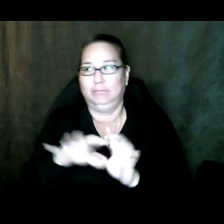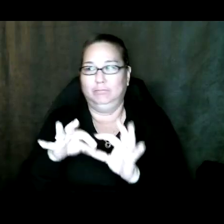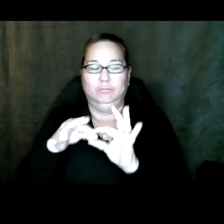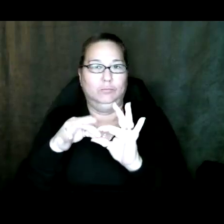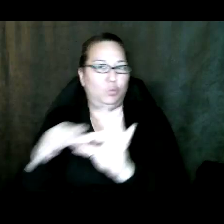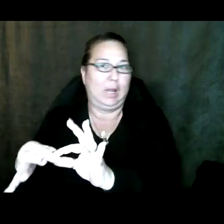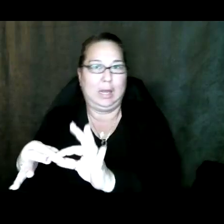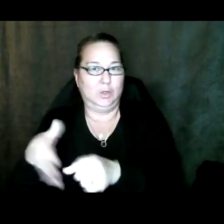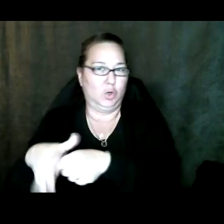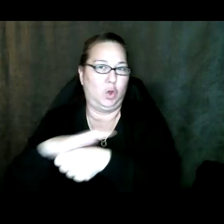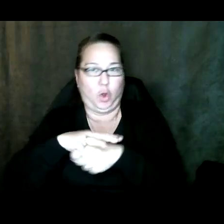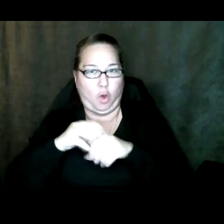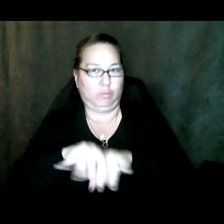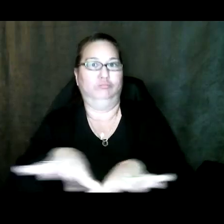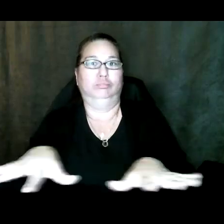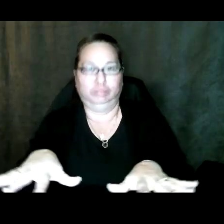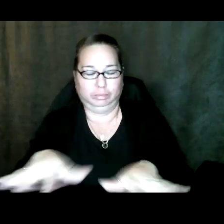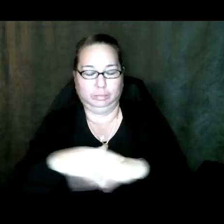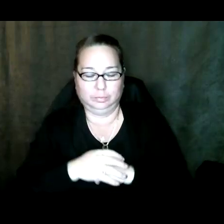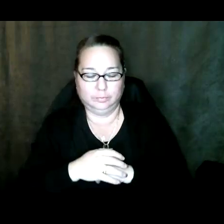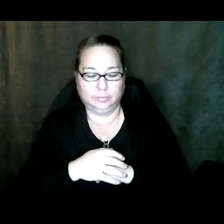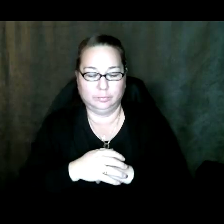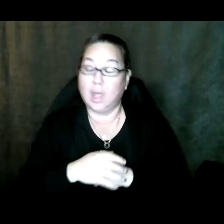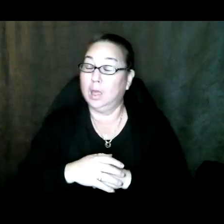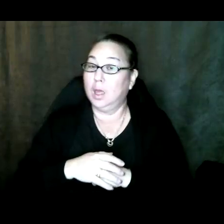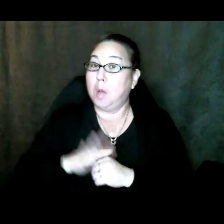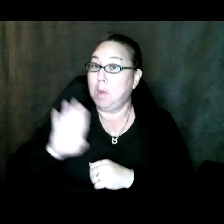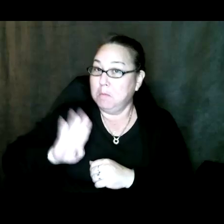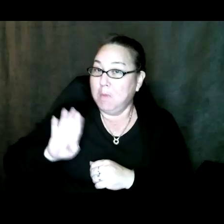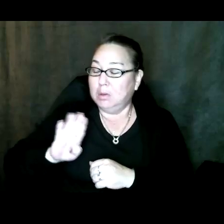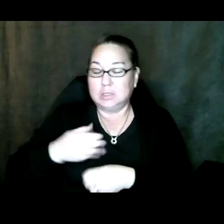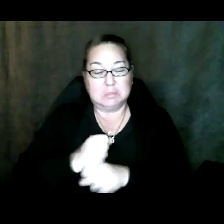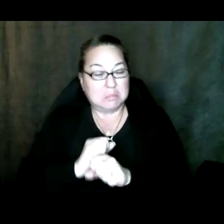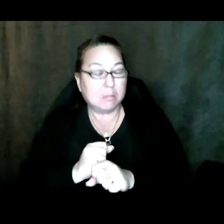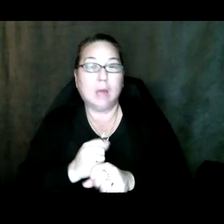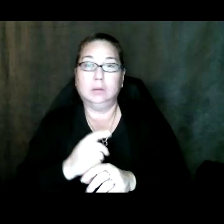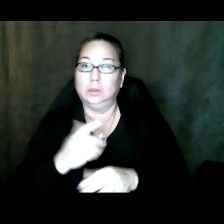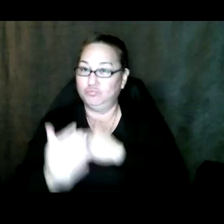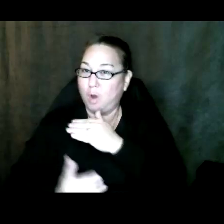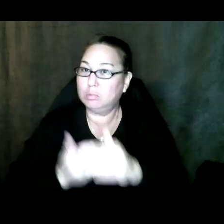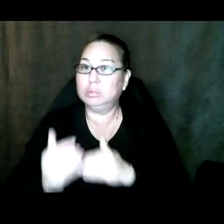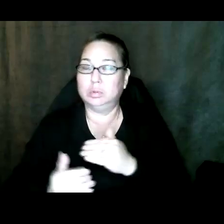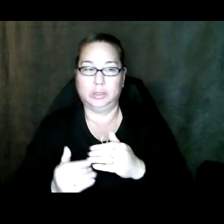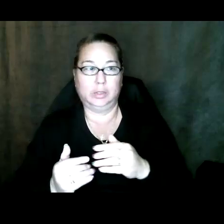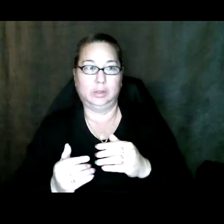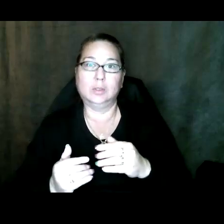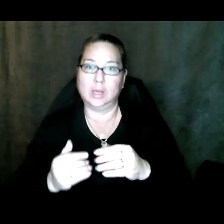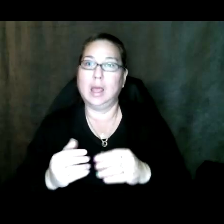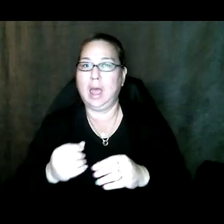pandemic. However, Boston is making progress towards meeting its improvement goals by meeting or